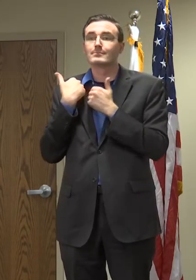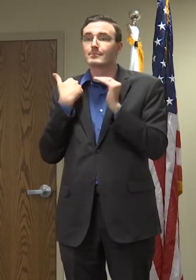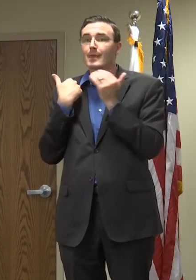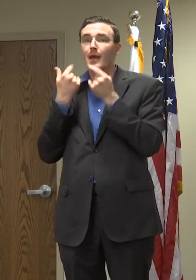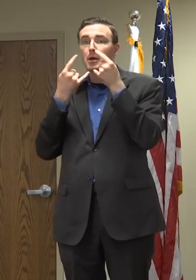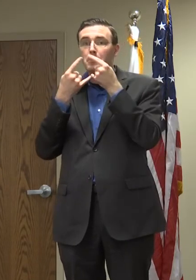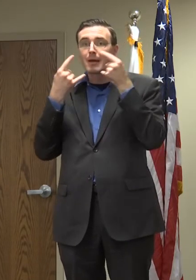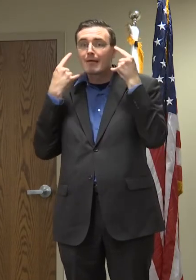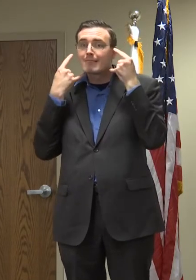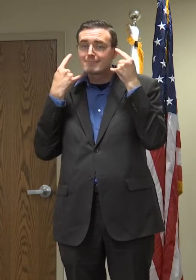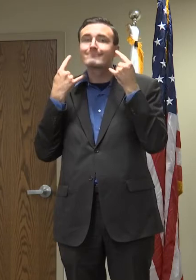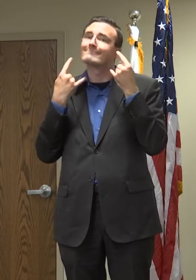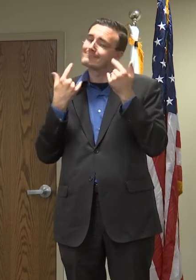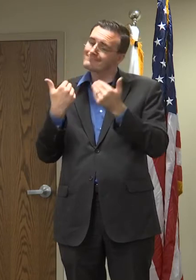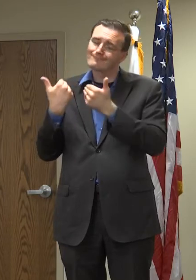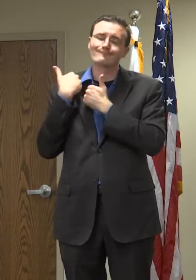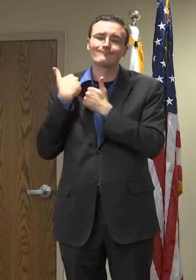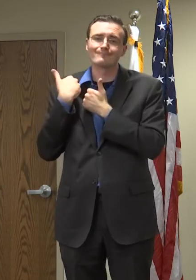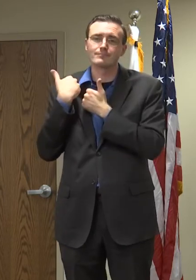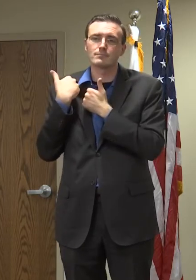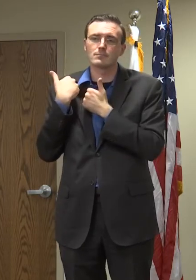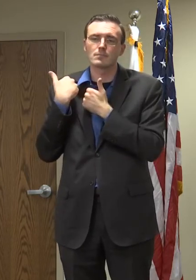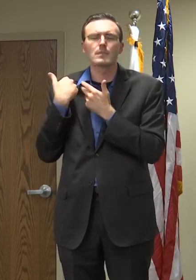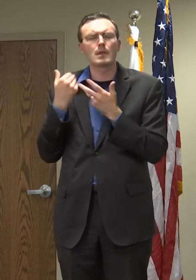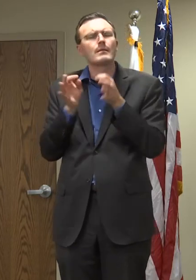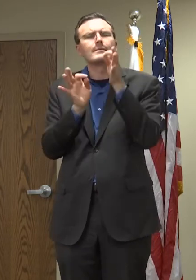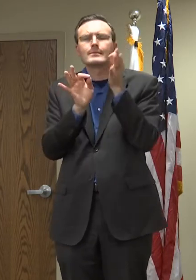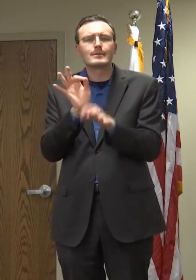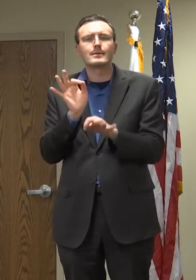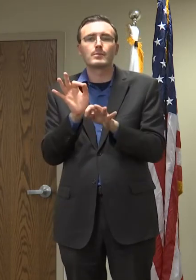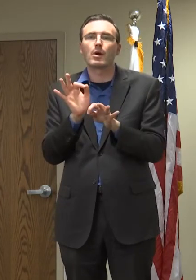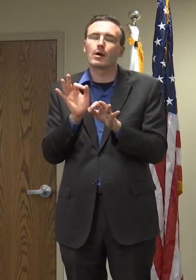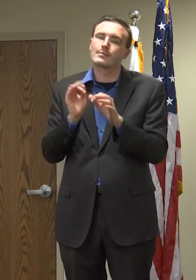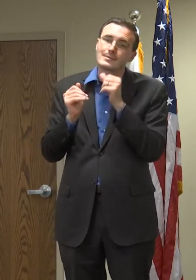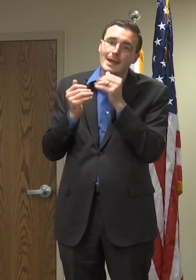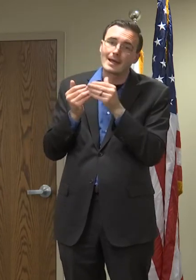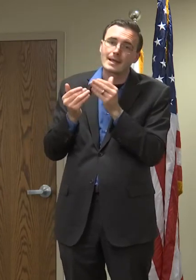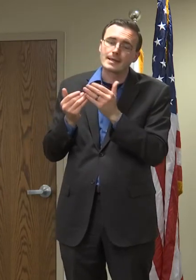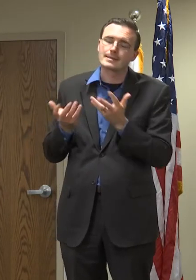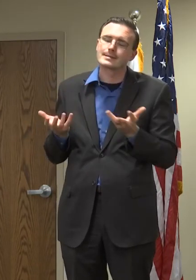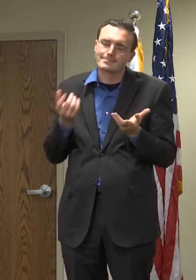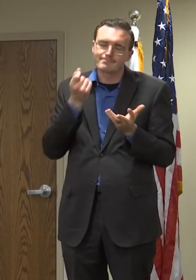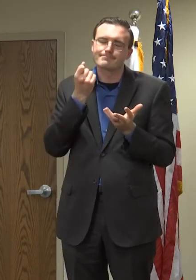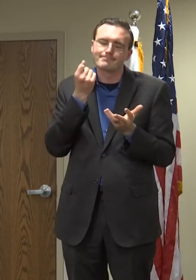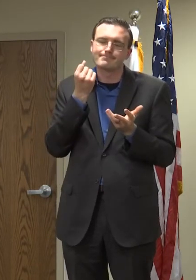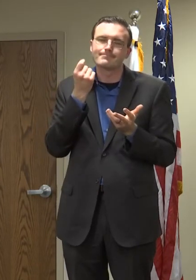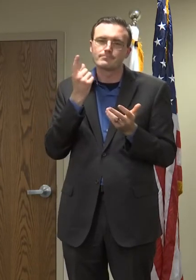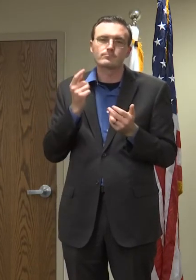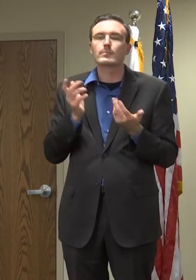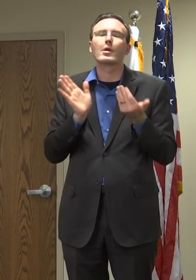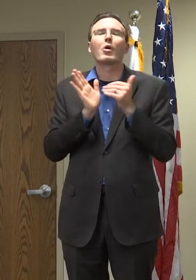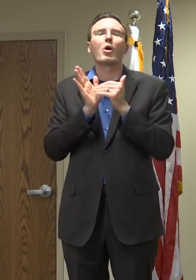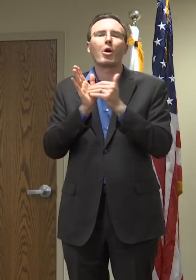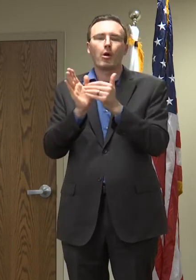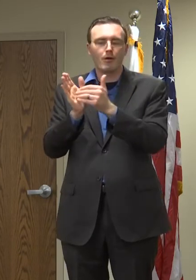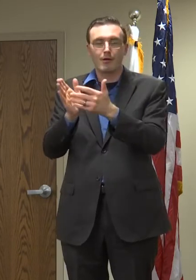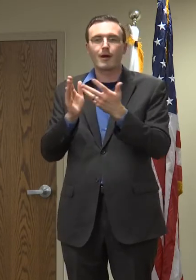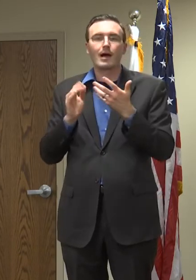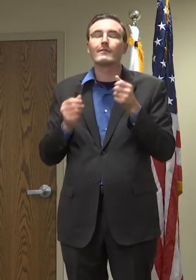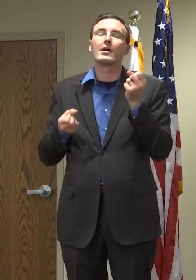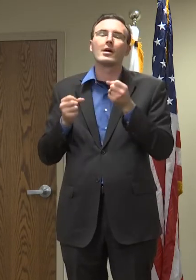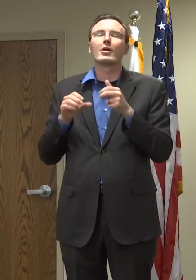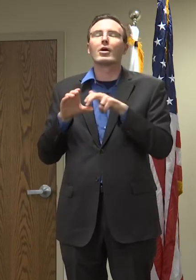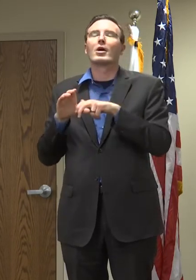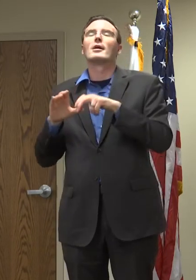simple things we can do. Are they inconvenient at times? Oh, yes. How many of us have forgotten as we head out the car door, I don't have my